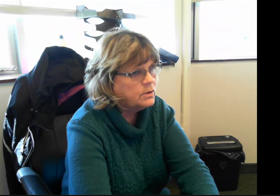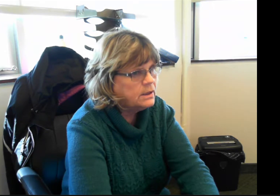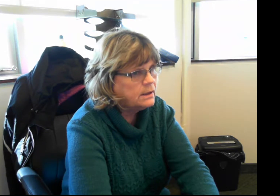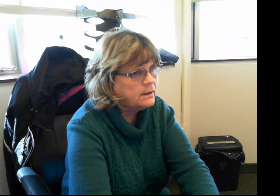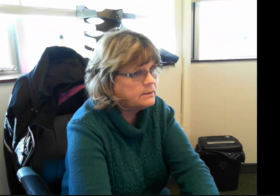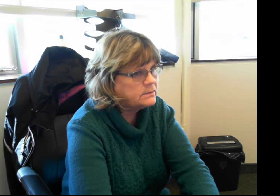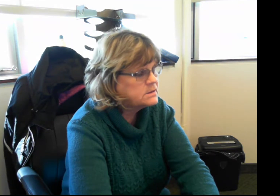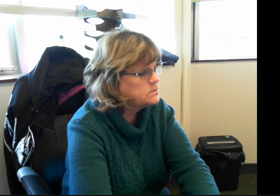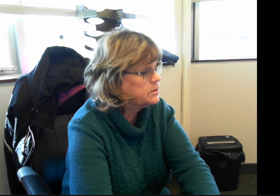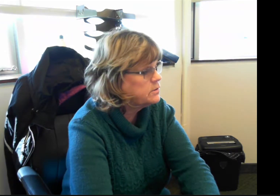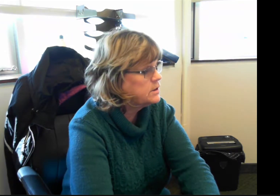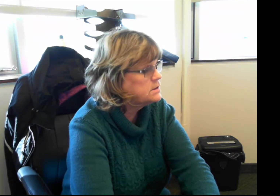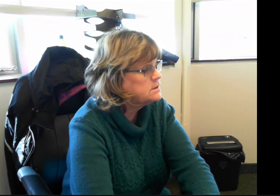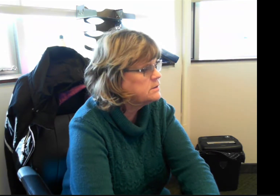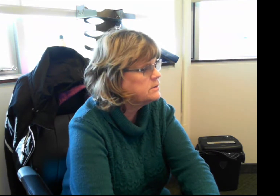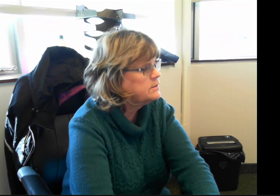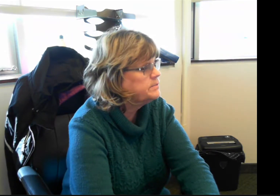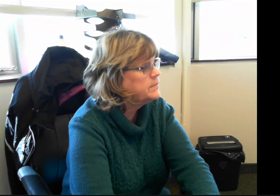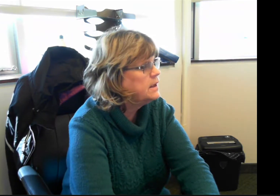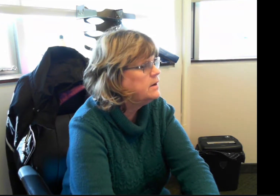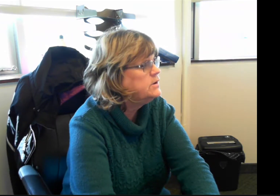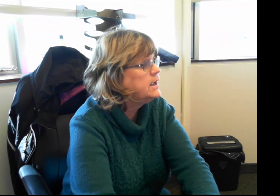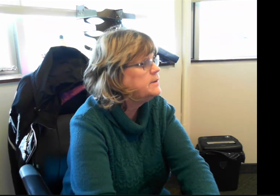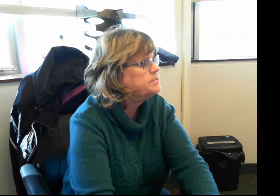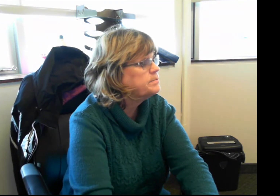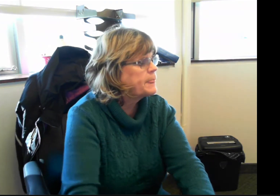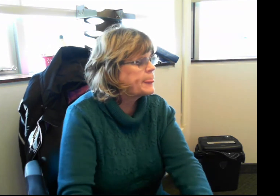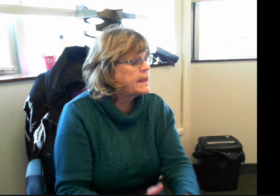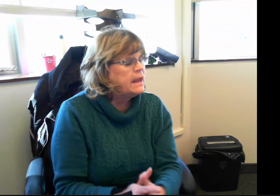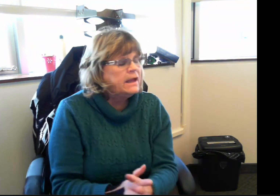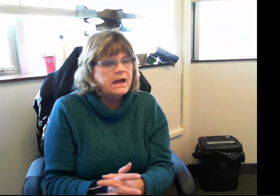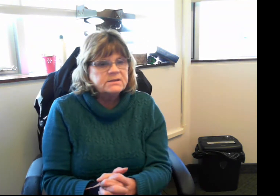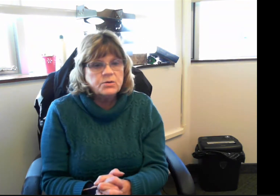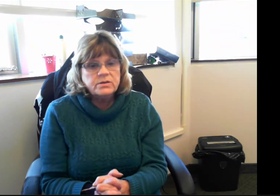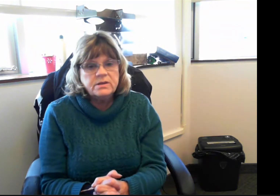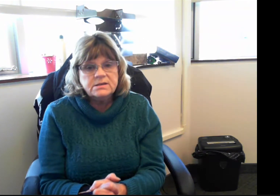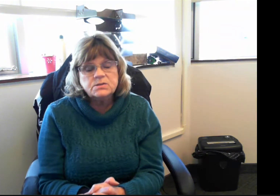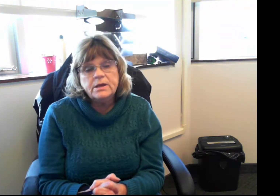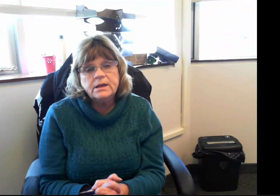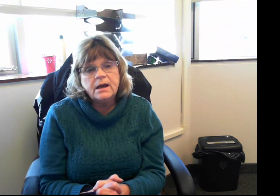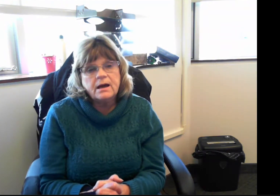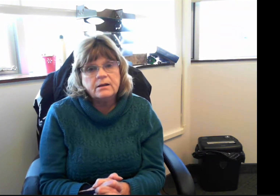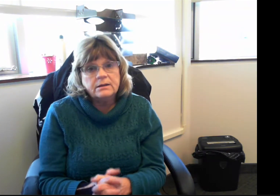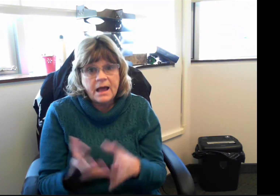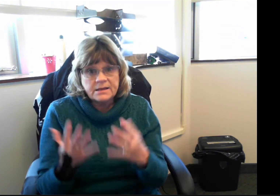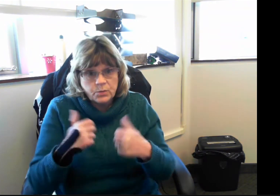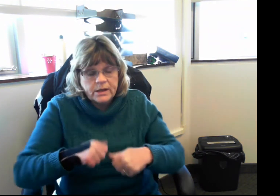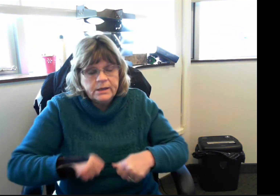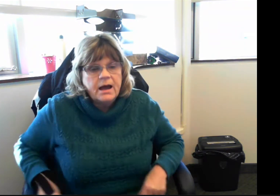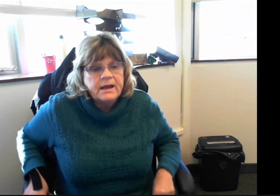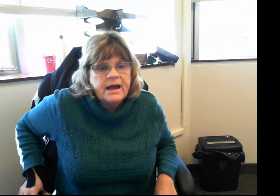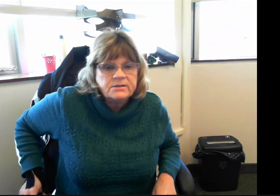what else we're going to learn. Okay, so last week, I asked